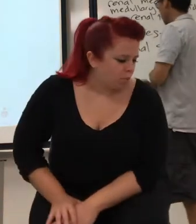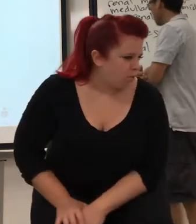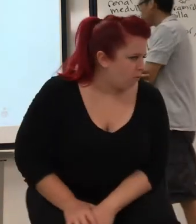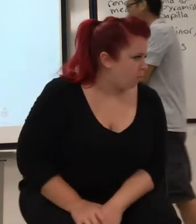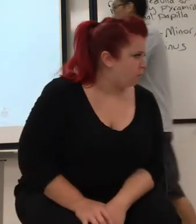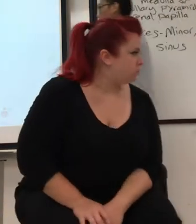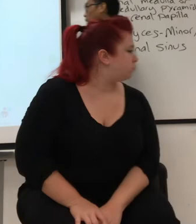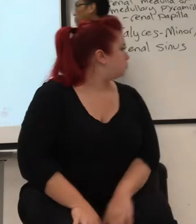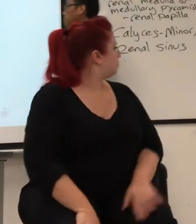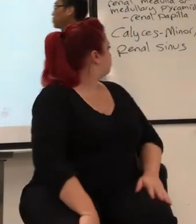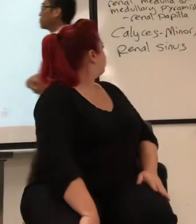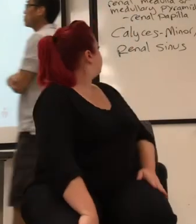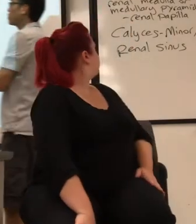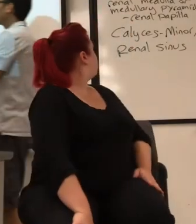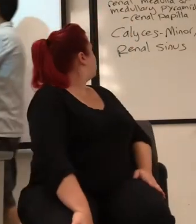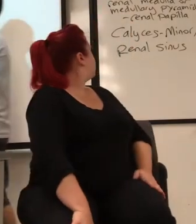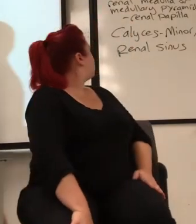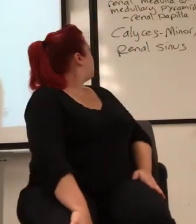So it's like,